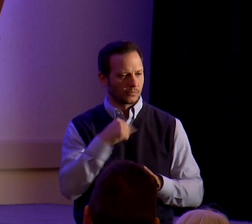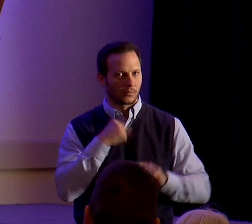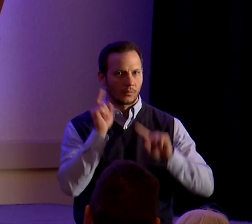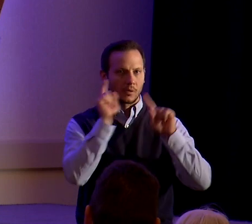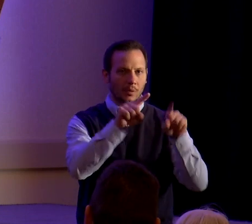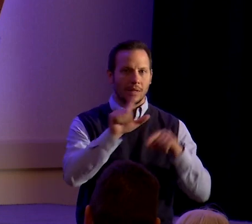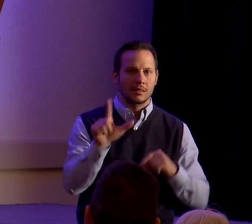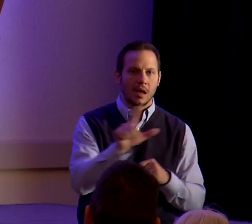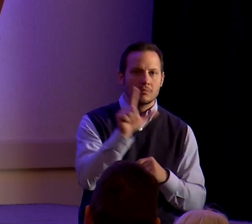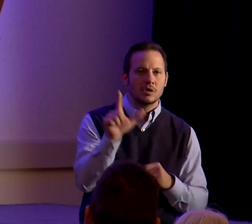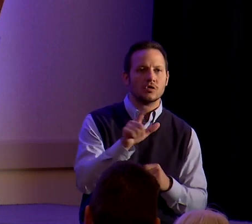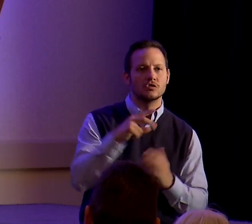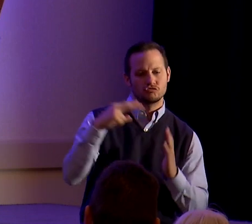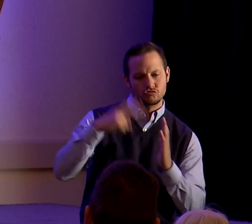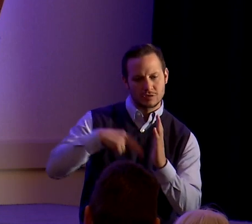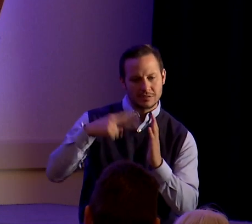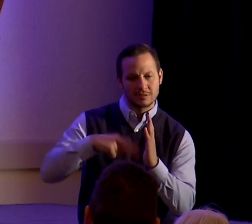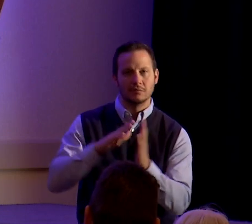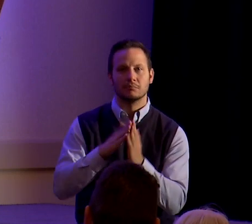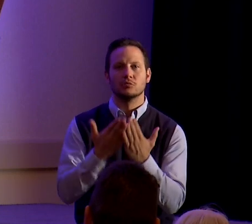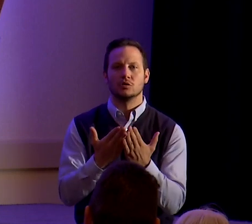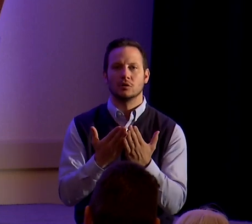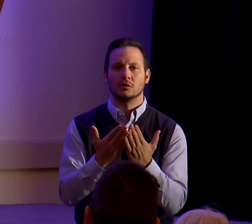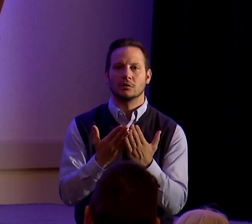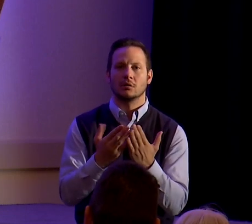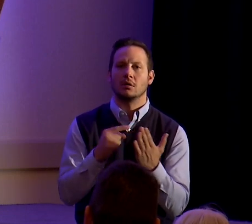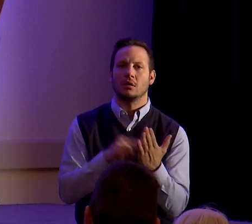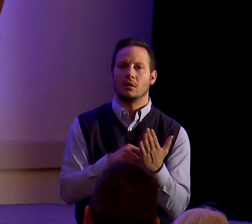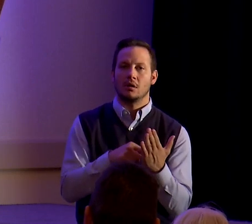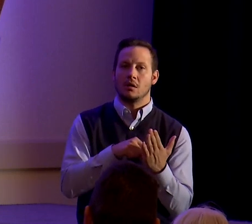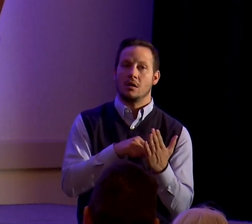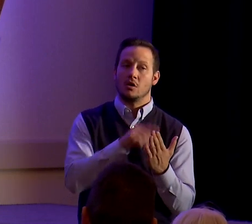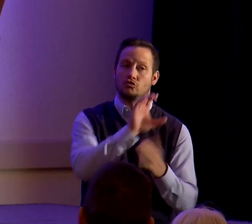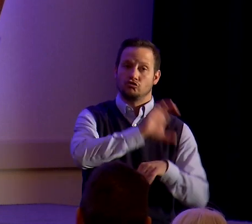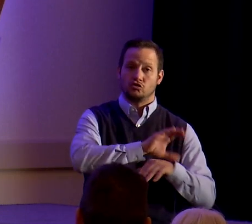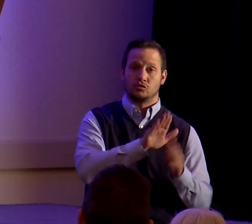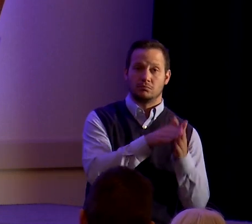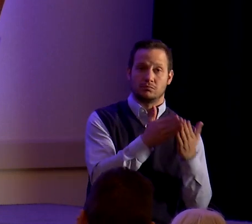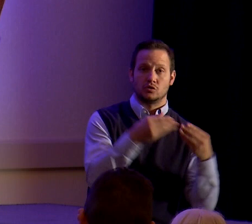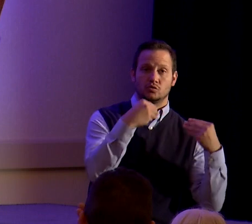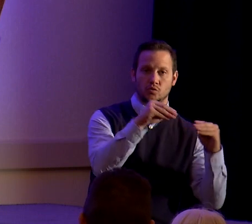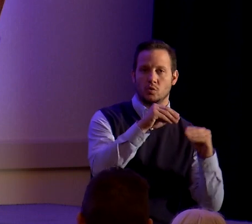library and I started reading books that were not on the approved list from the church bookstore.